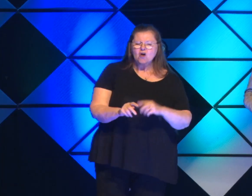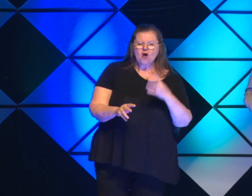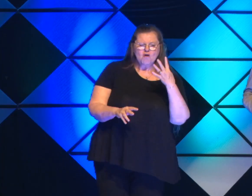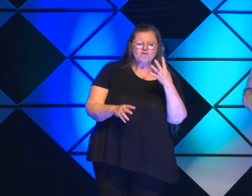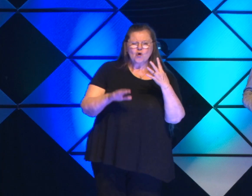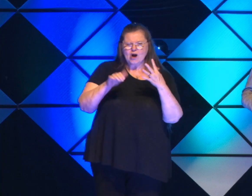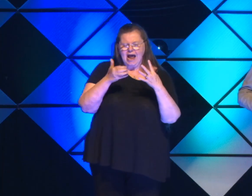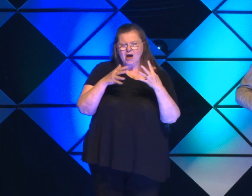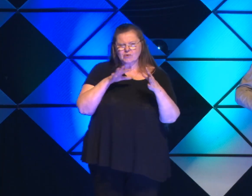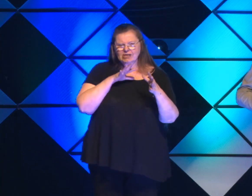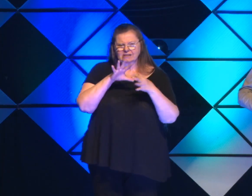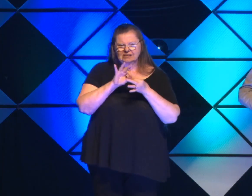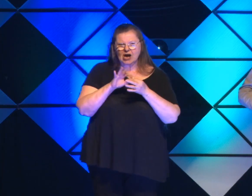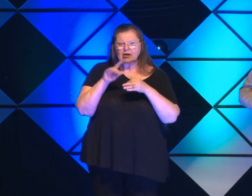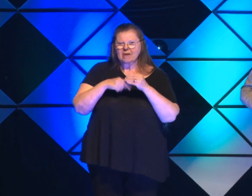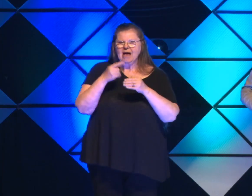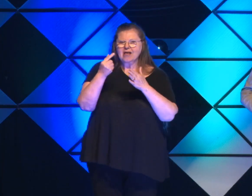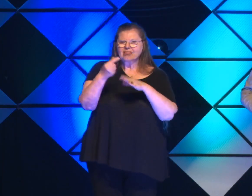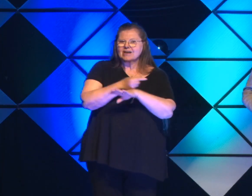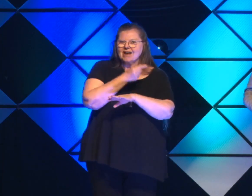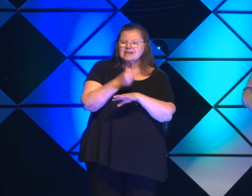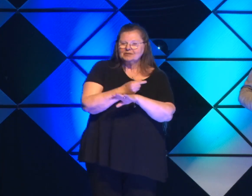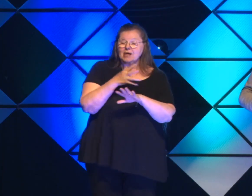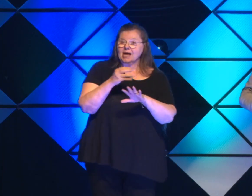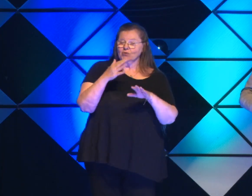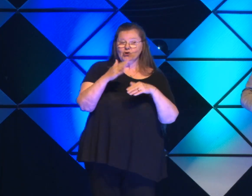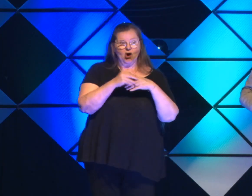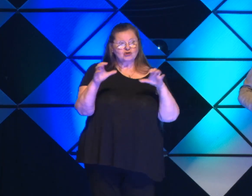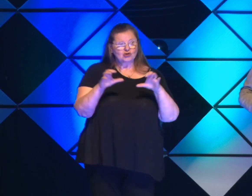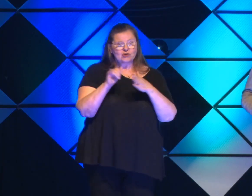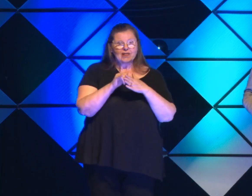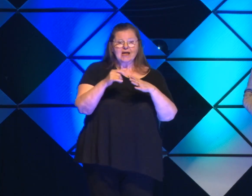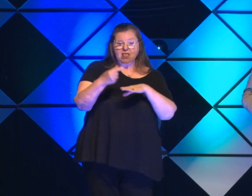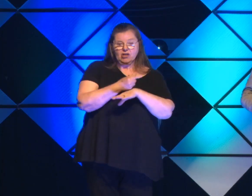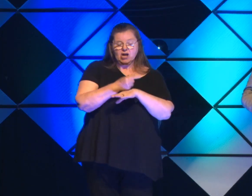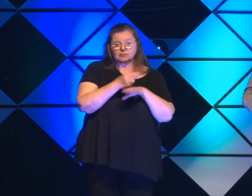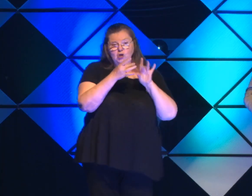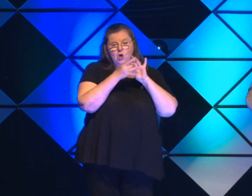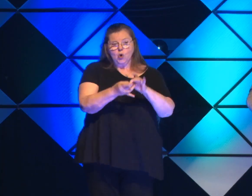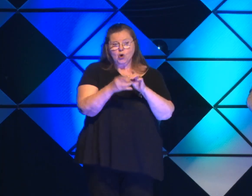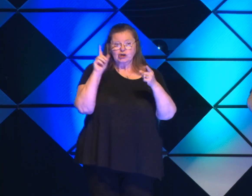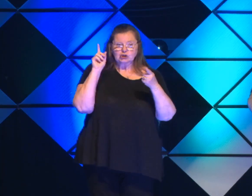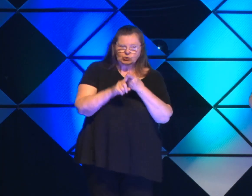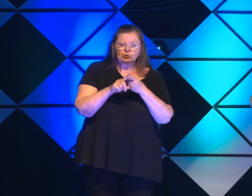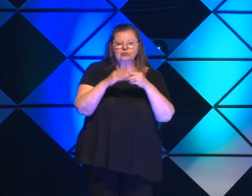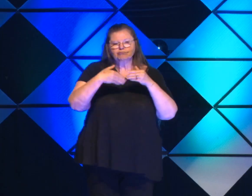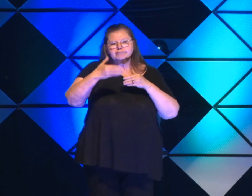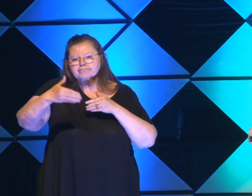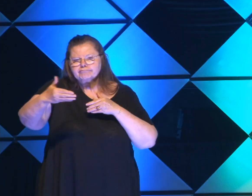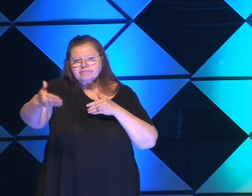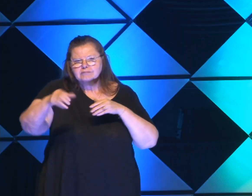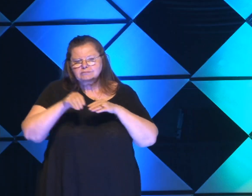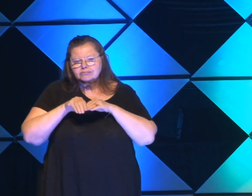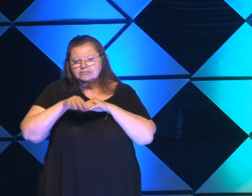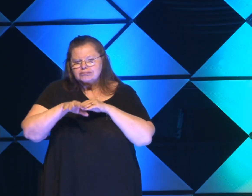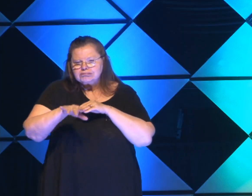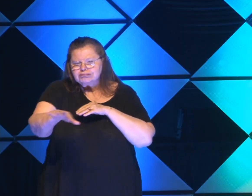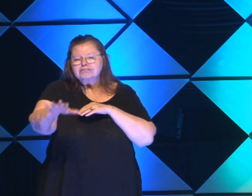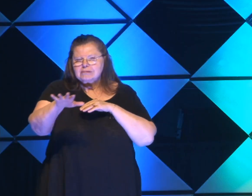this gospel. And we're actually called to continue to do that. I think we need gospel according tos for every generation, right? We have to